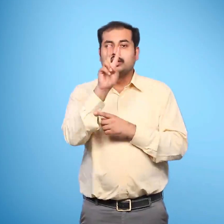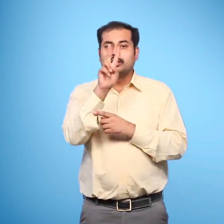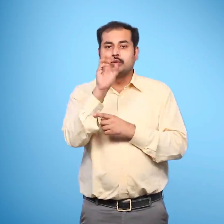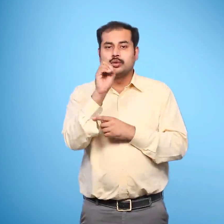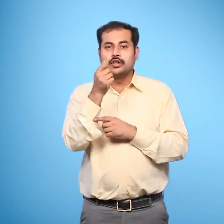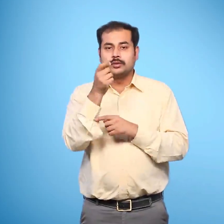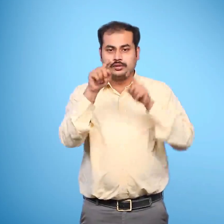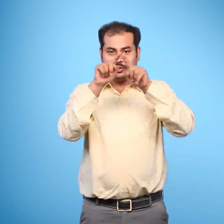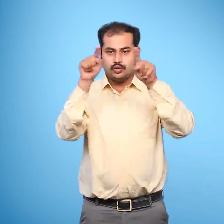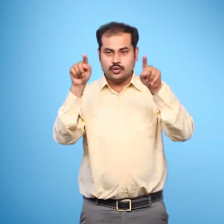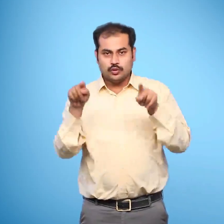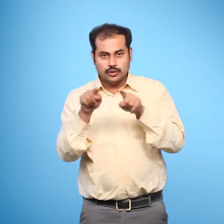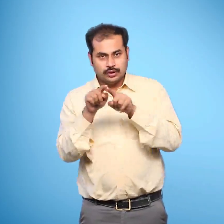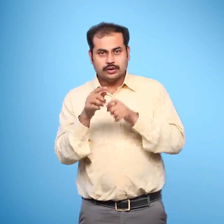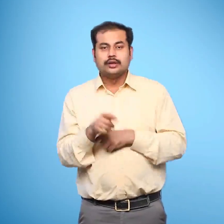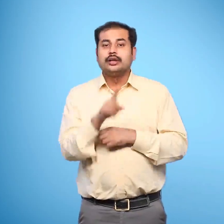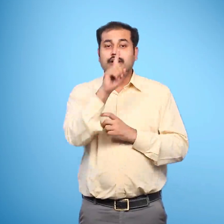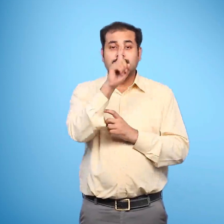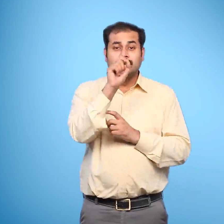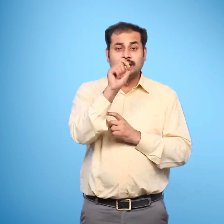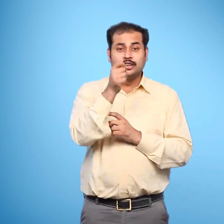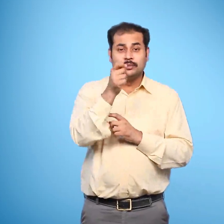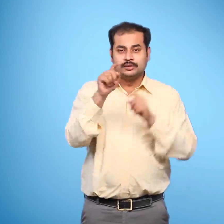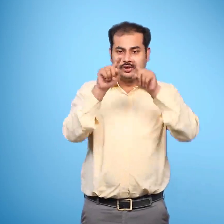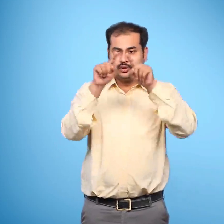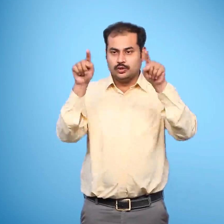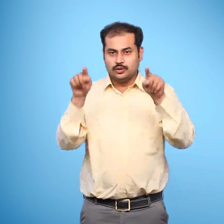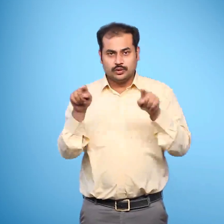20 rupees, 10 rupees notes,